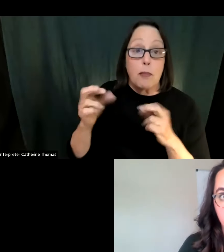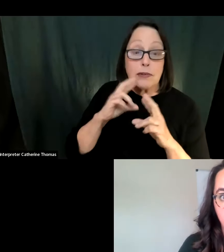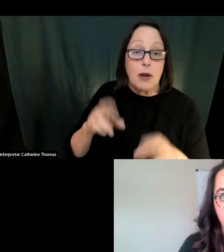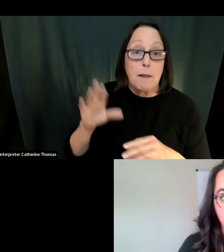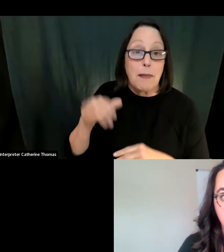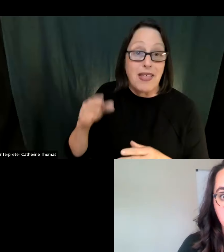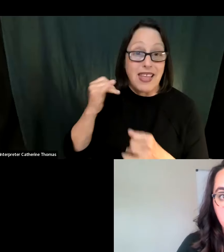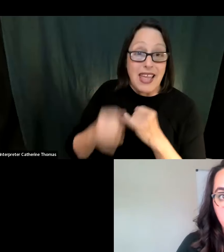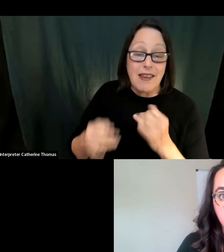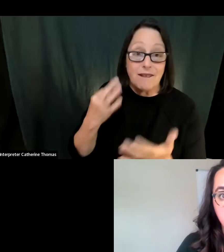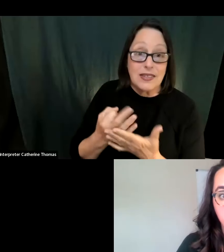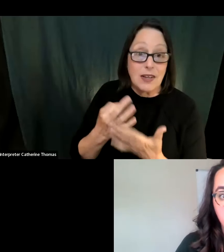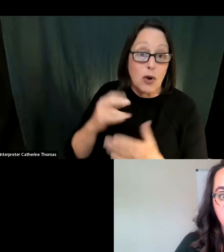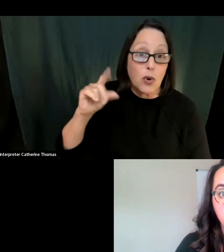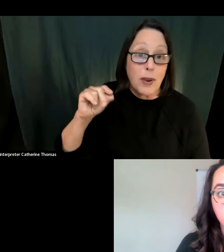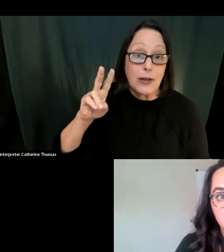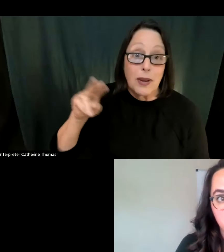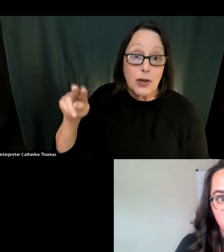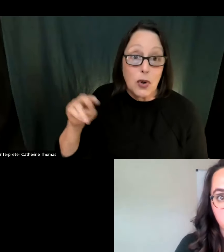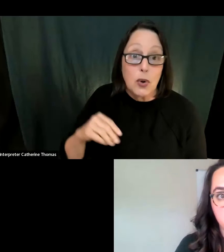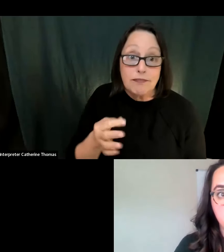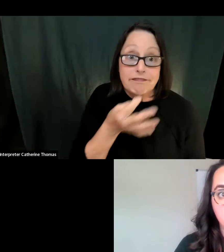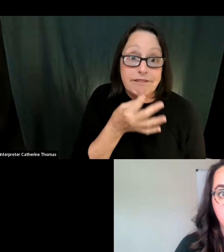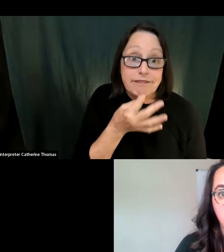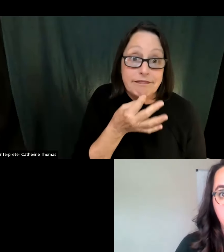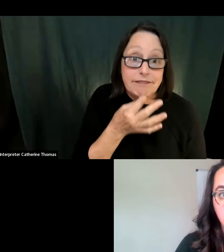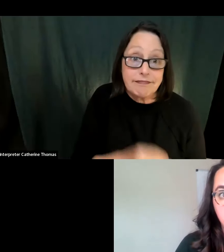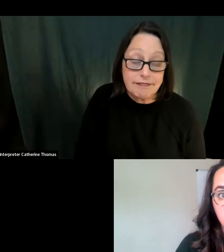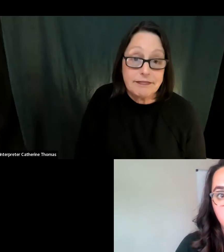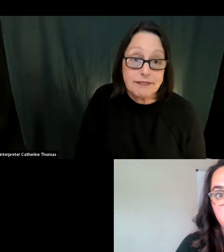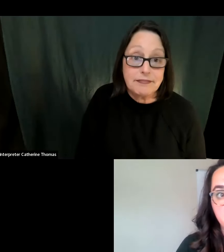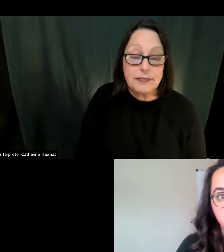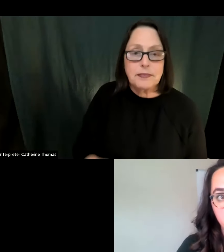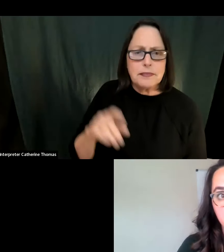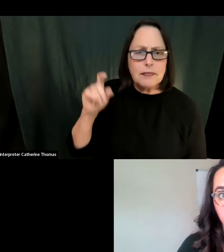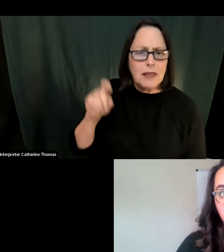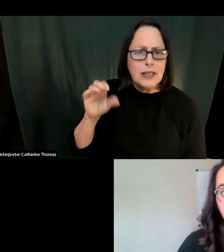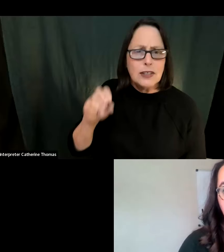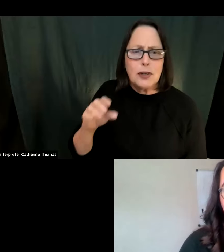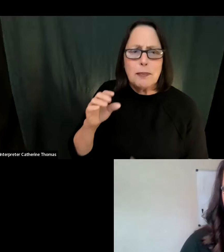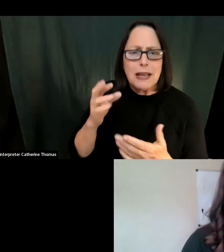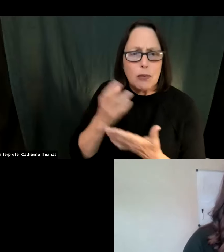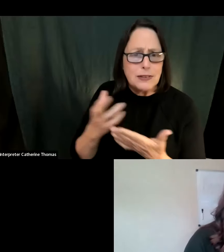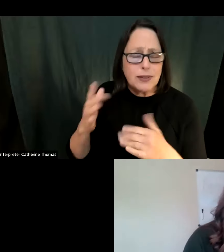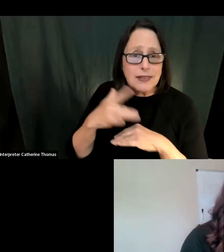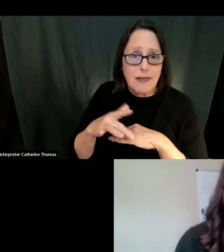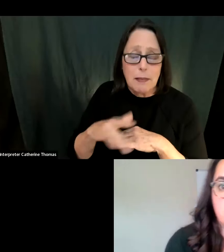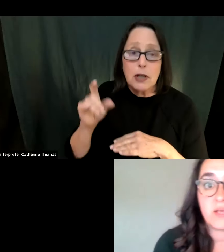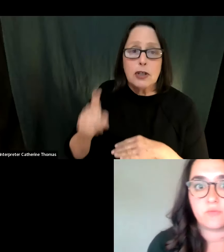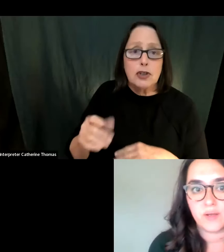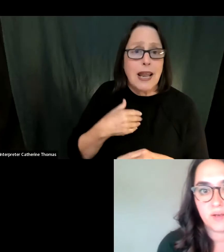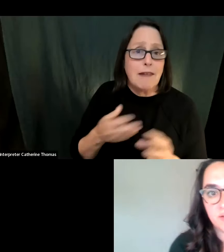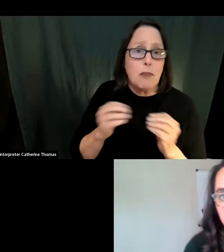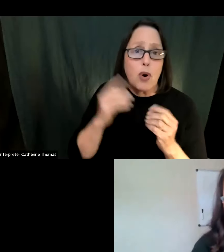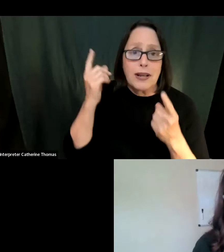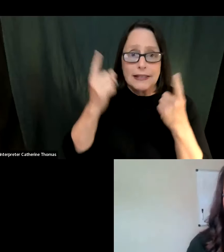which we're coming up on, right? And so there should be a resource available. There should be different considerations, and we shouldn't be at the mercy of an